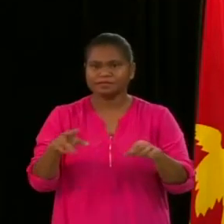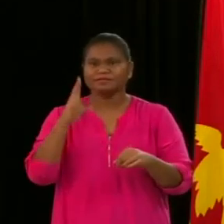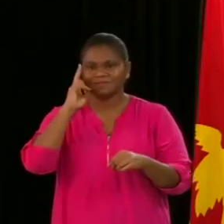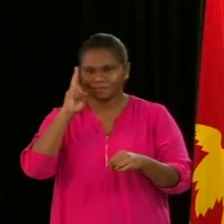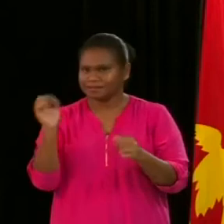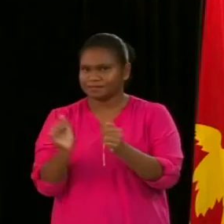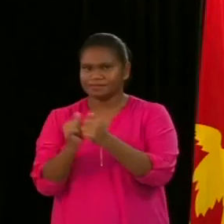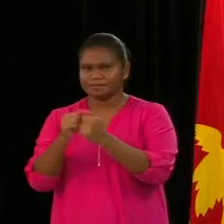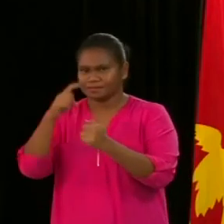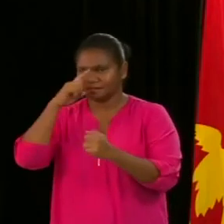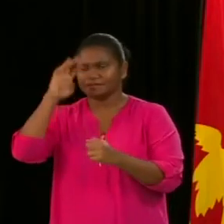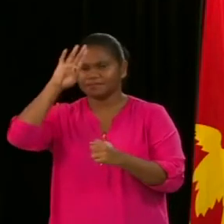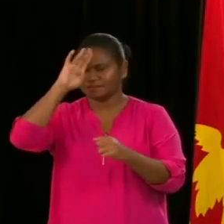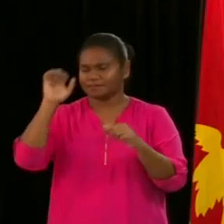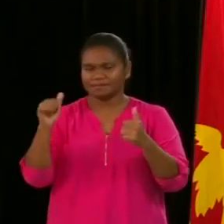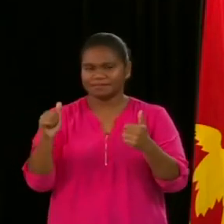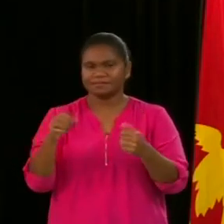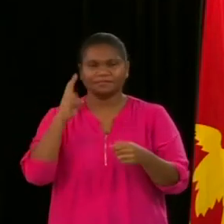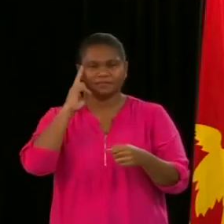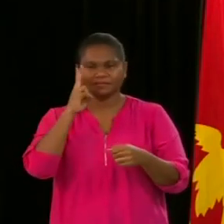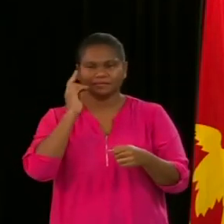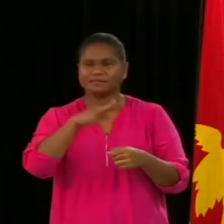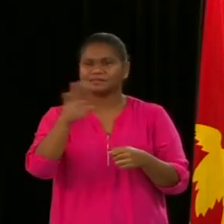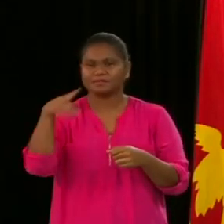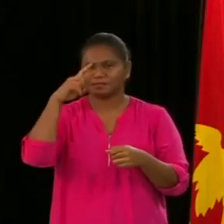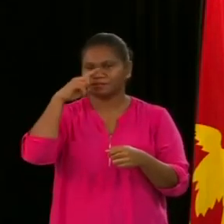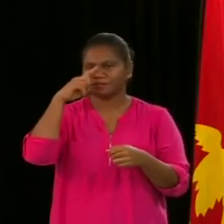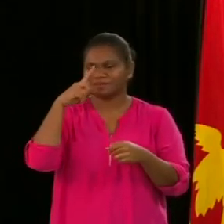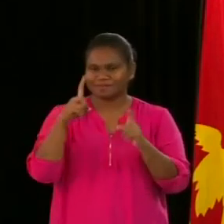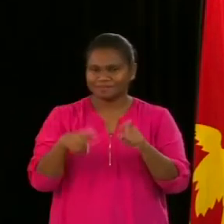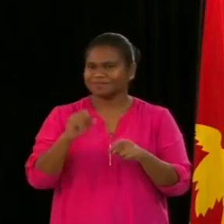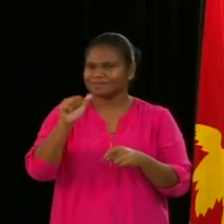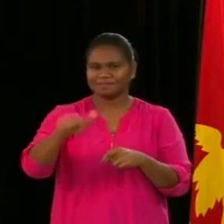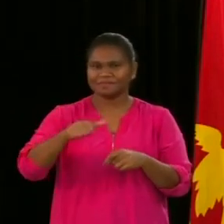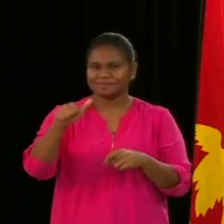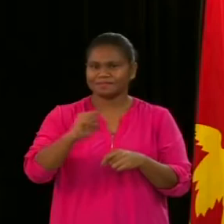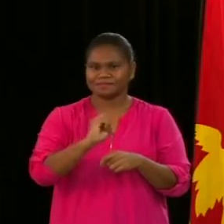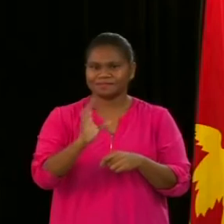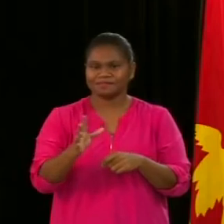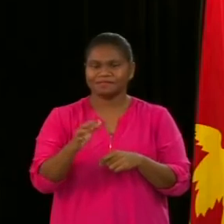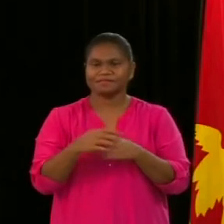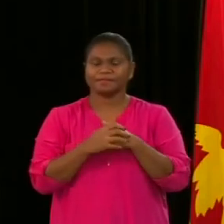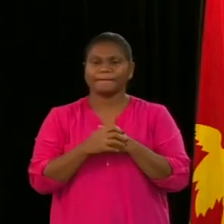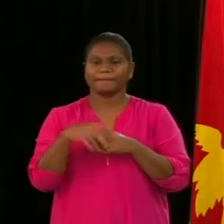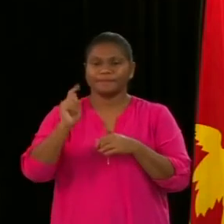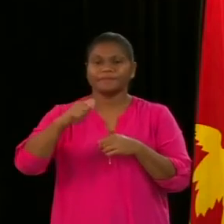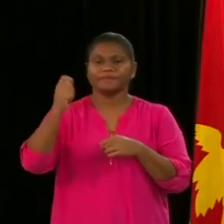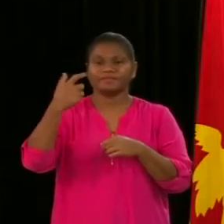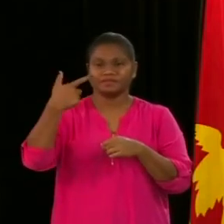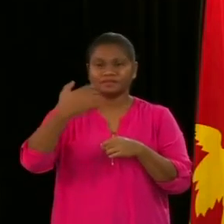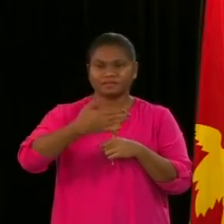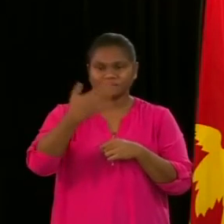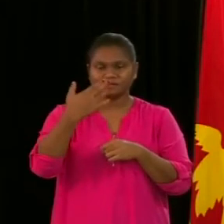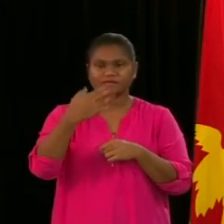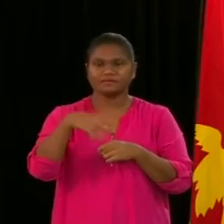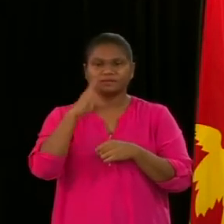of it by now. But again, as I said, let me just reassure that the next 7 days is all about